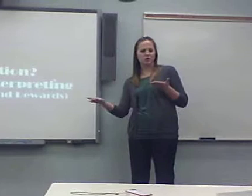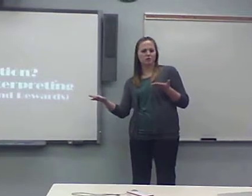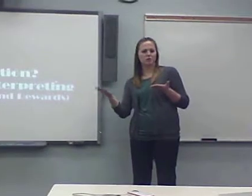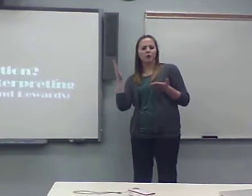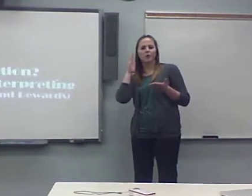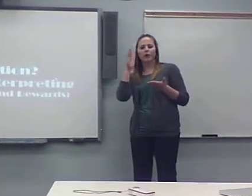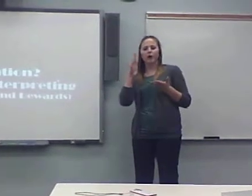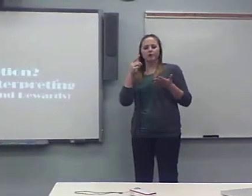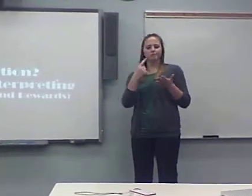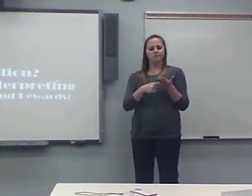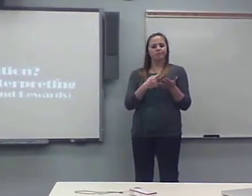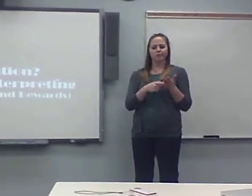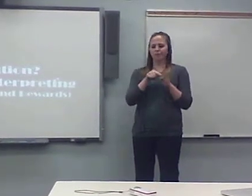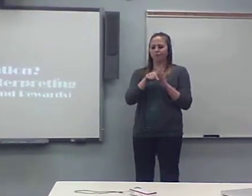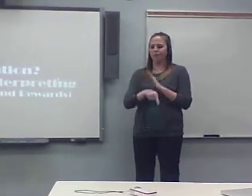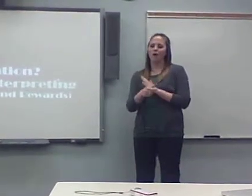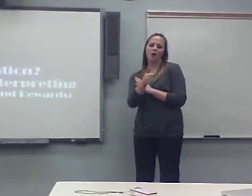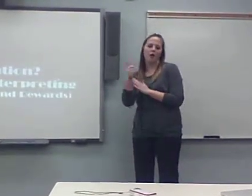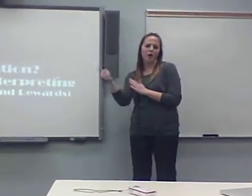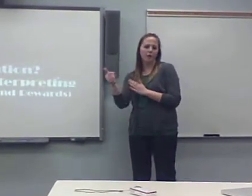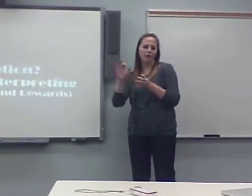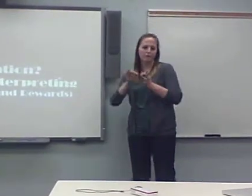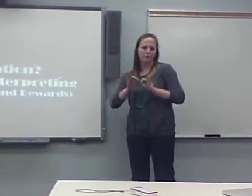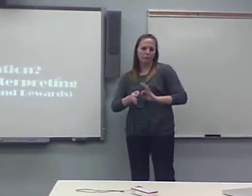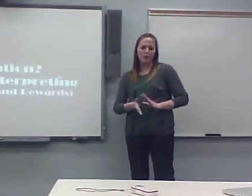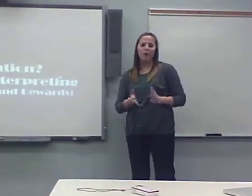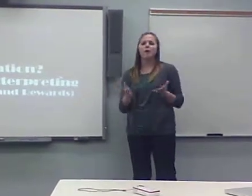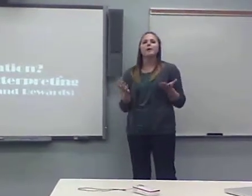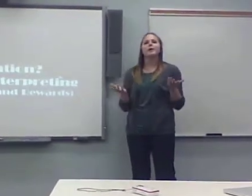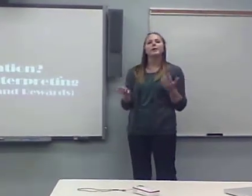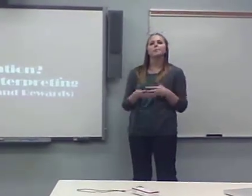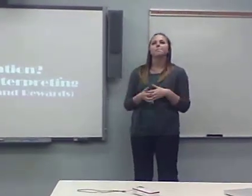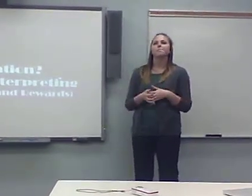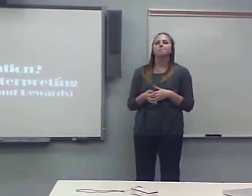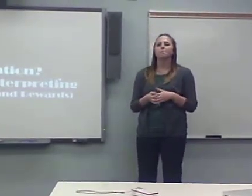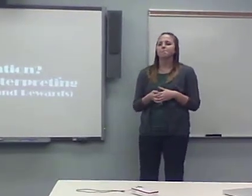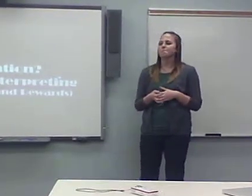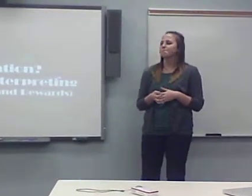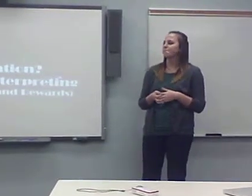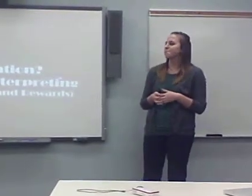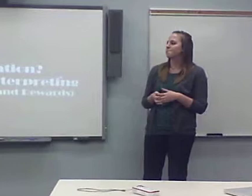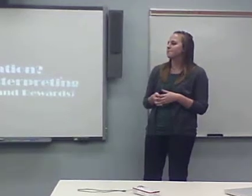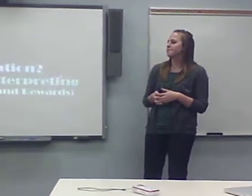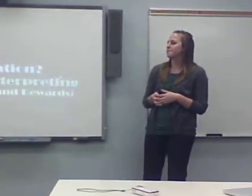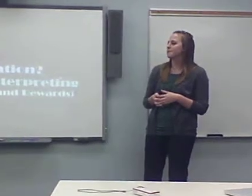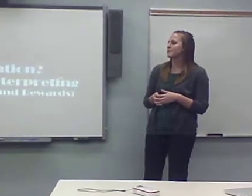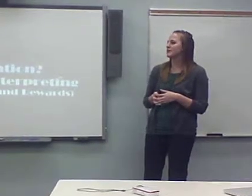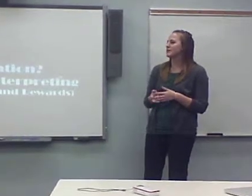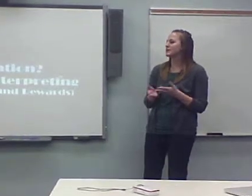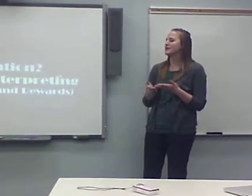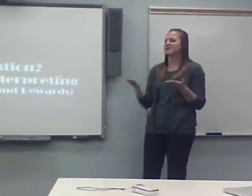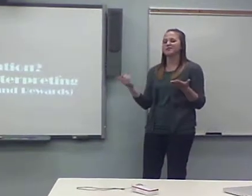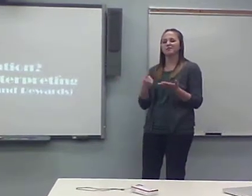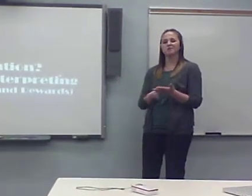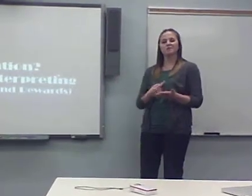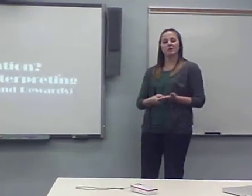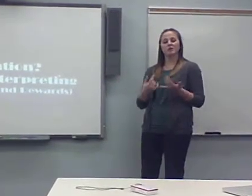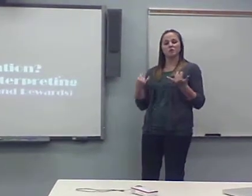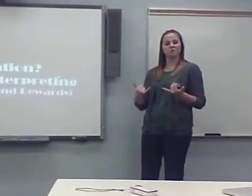things, and so I want to just make sure that you know that the kind of things that we talk about today, as far as